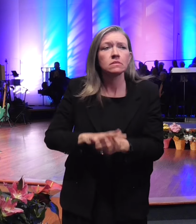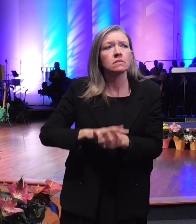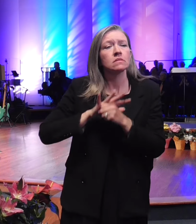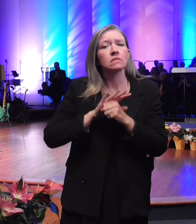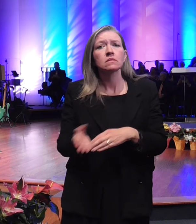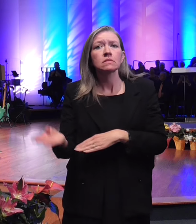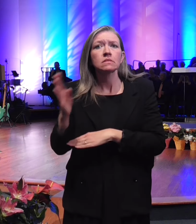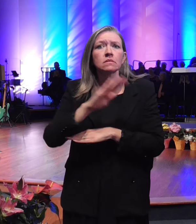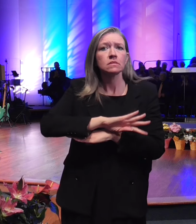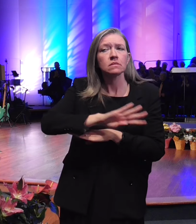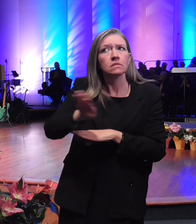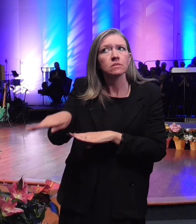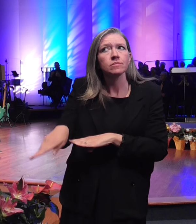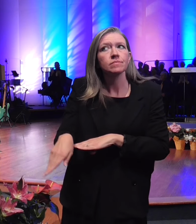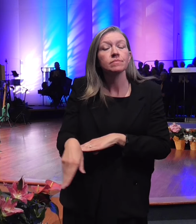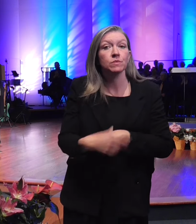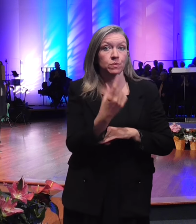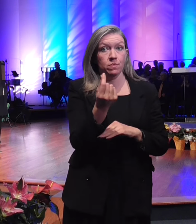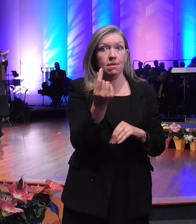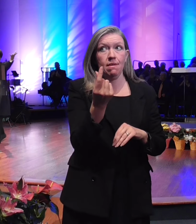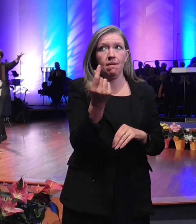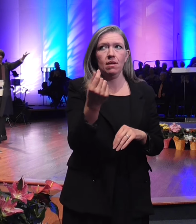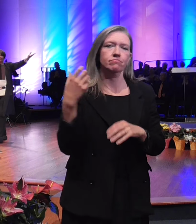day, hand it over.